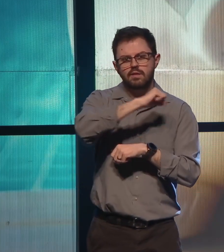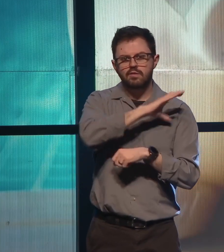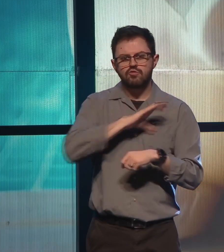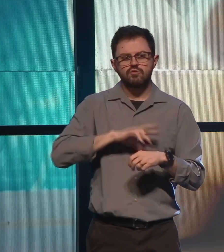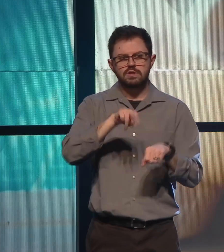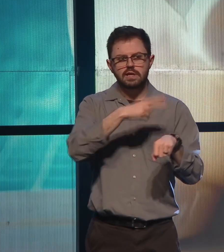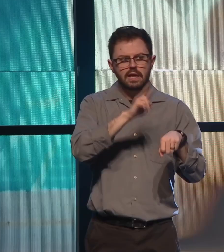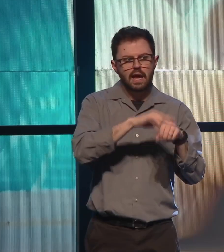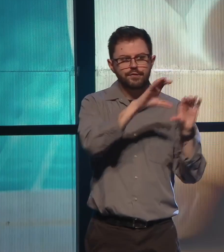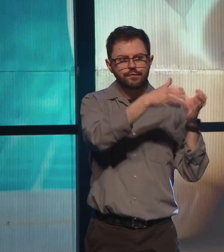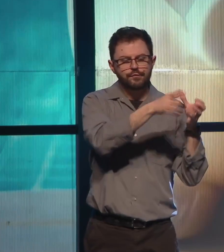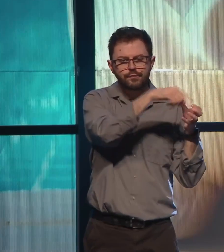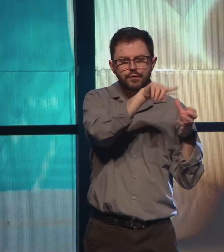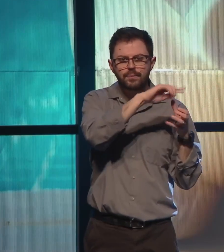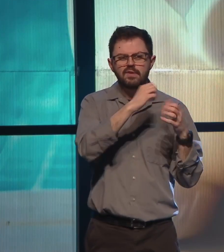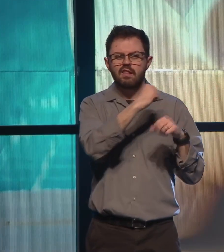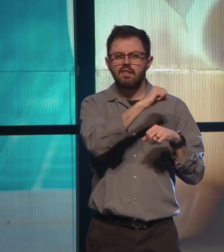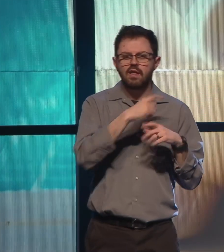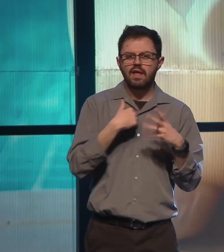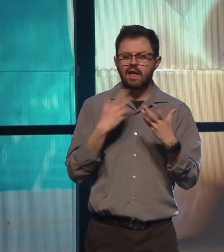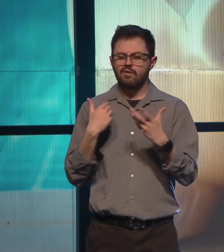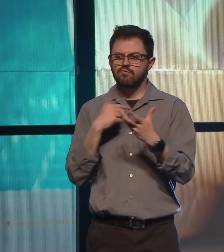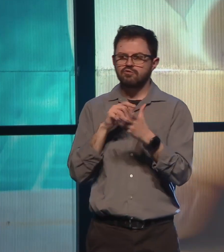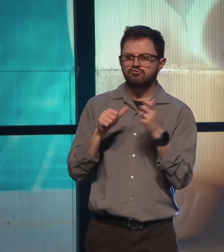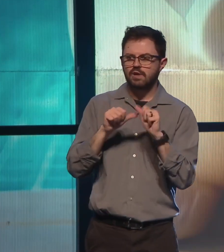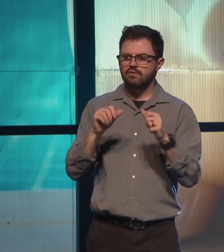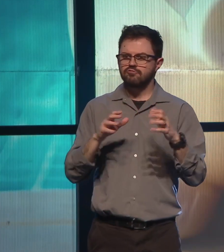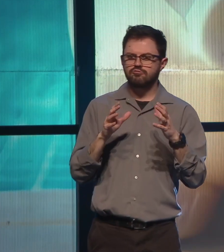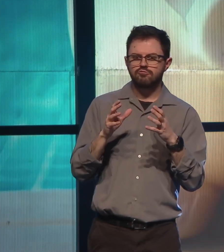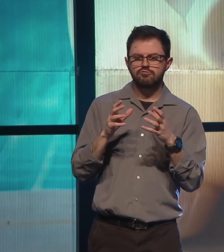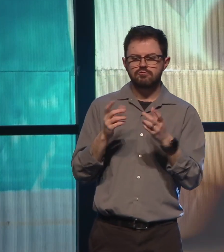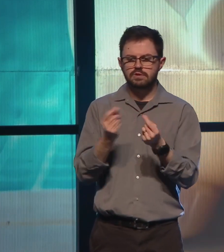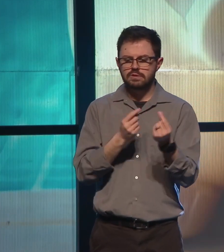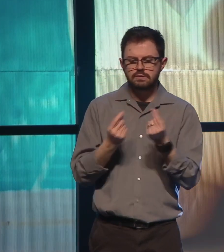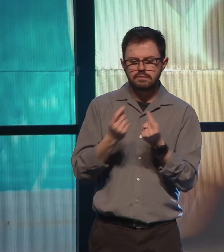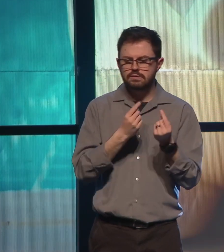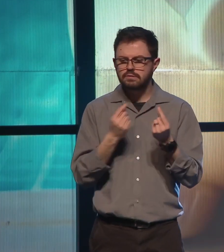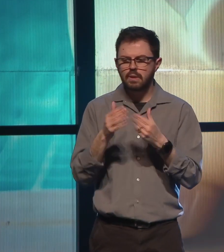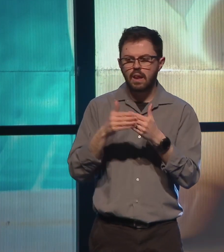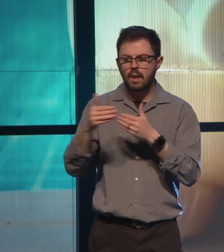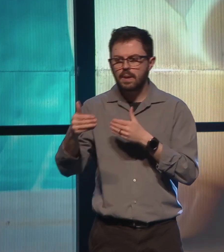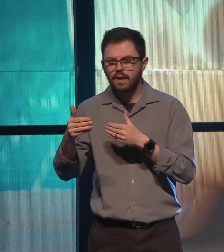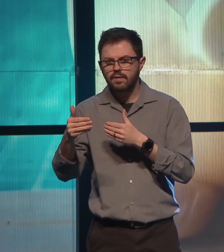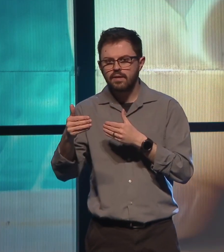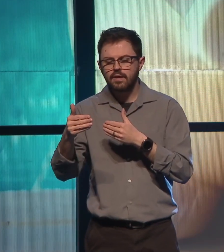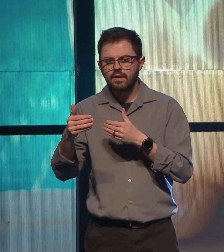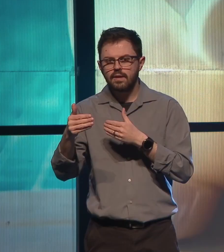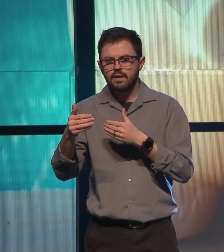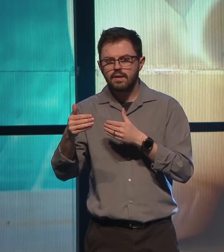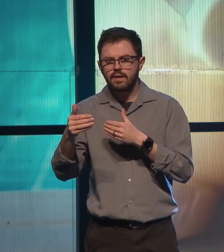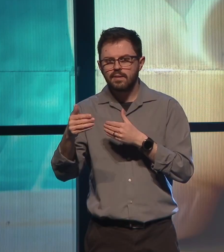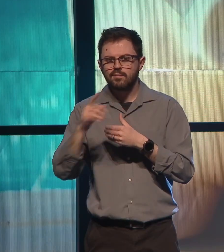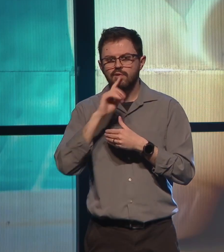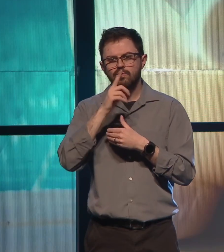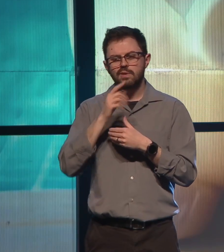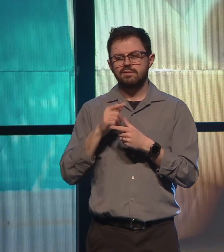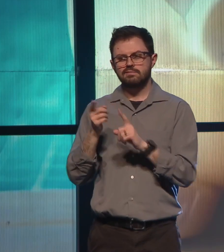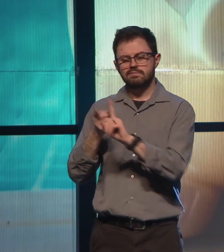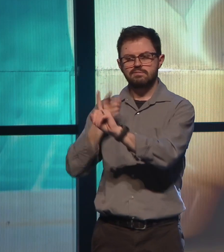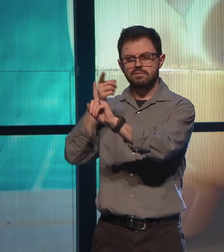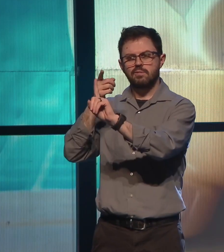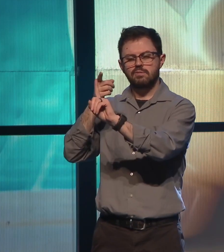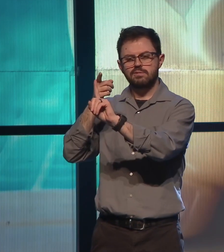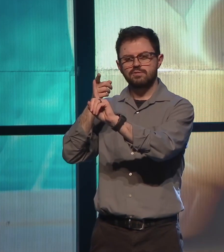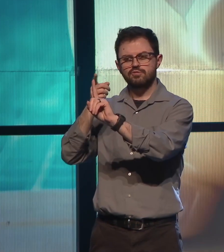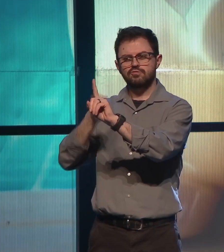with a lot of things. So our Peace is Worth It is about, what are we going to do next here? But it's really about this idea of giving to future vision, right?